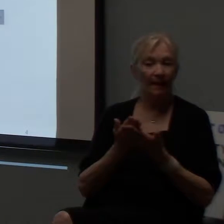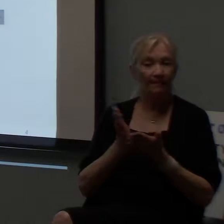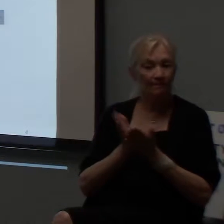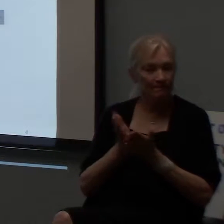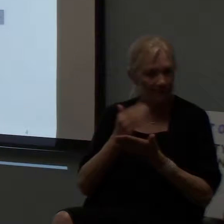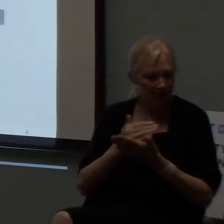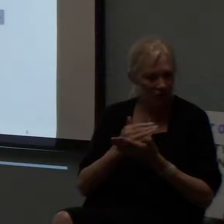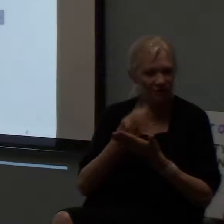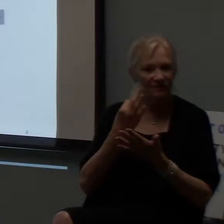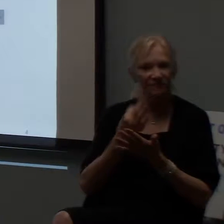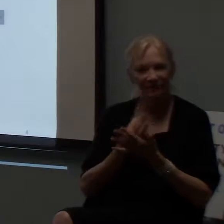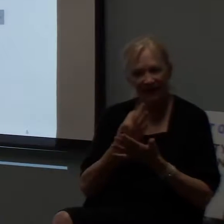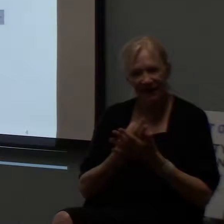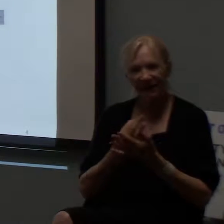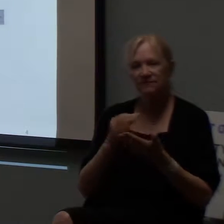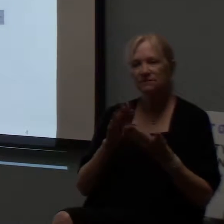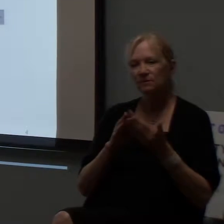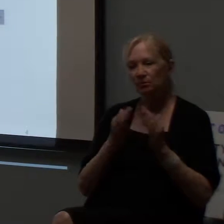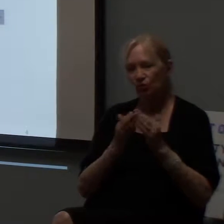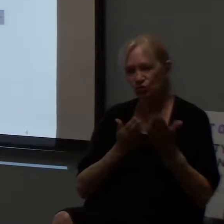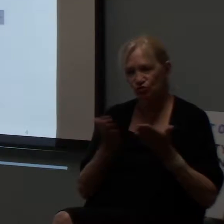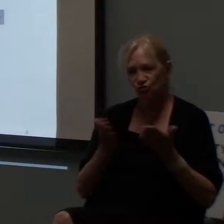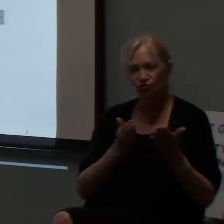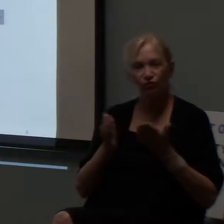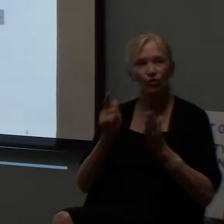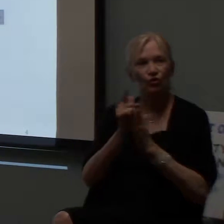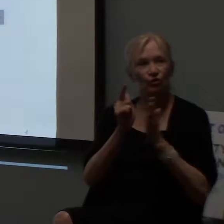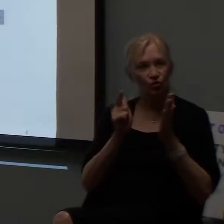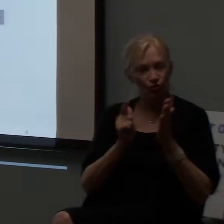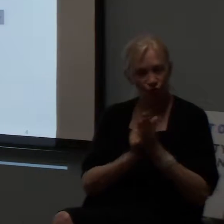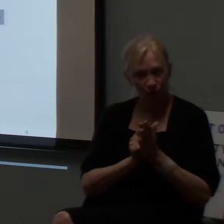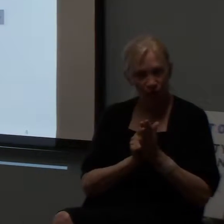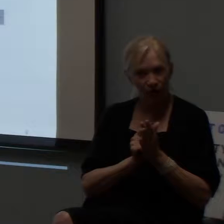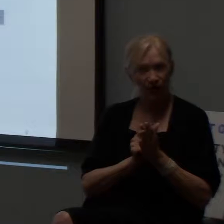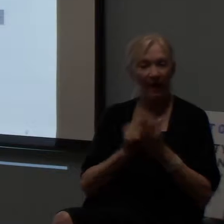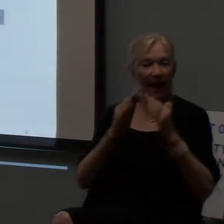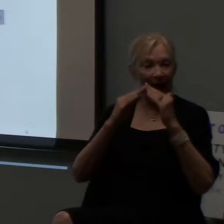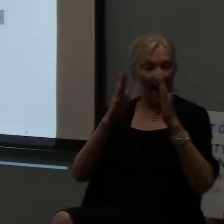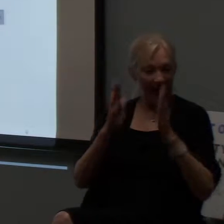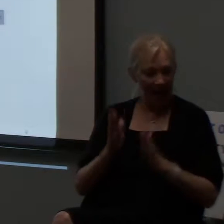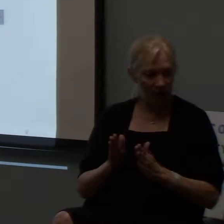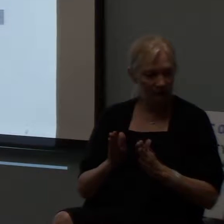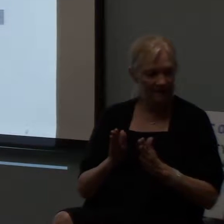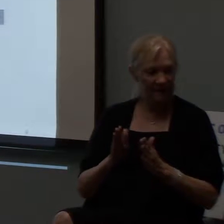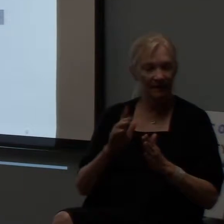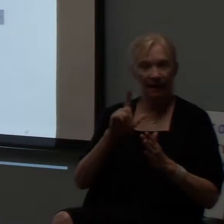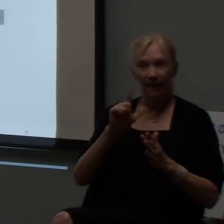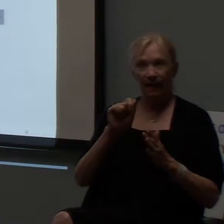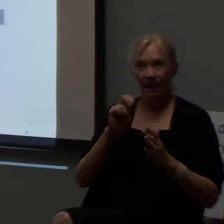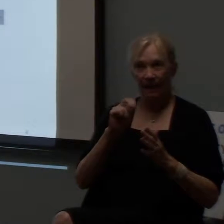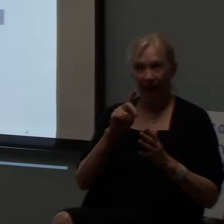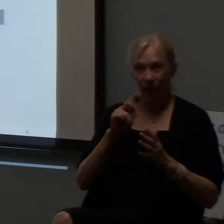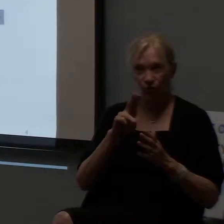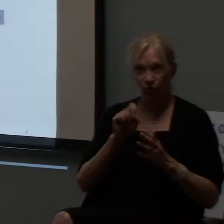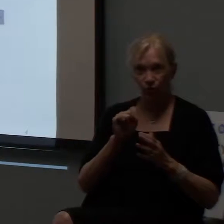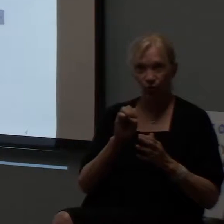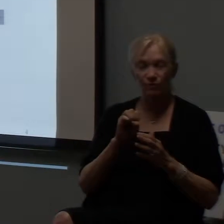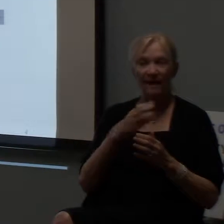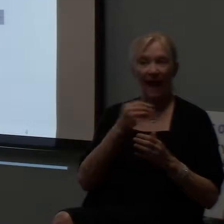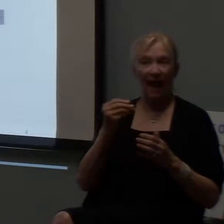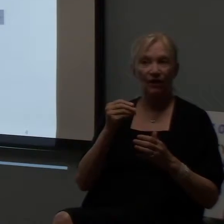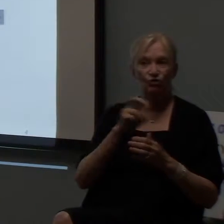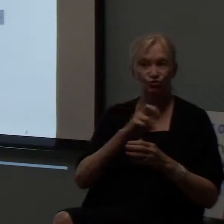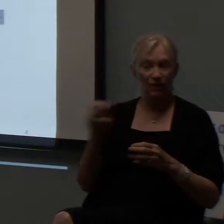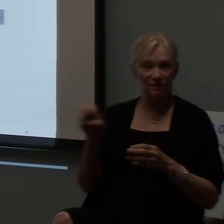finance, community services, the county attorney's office, housing and human services, land use, parks and open space, and